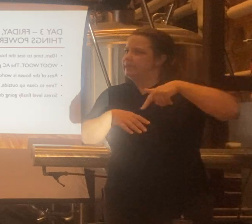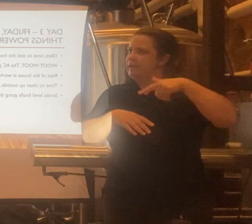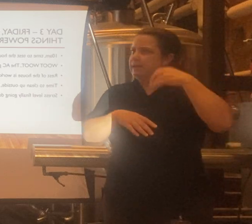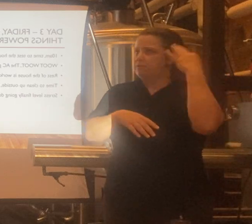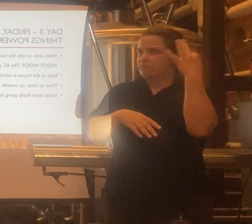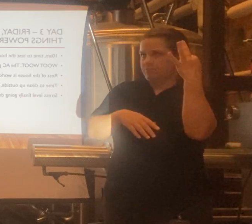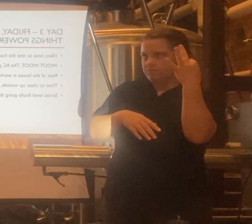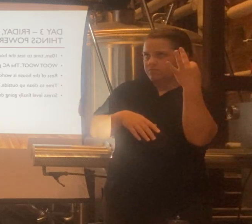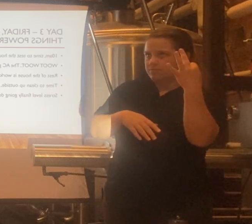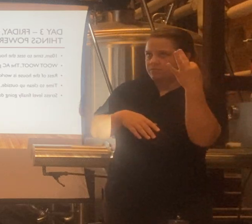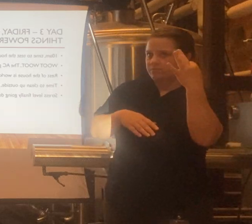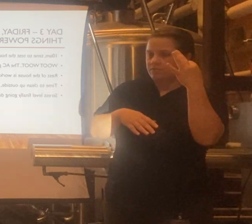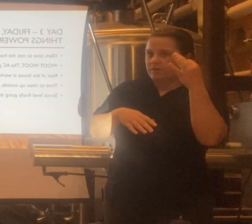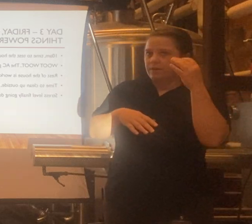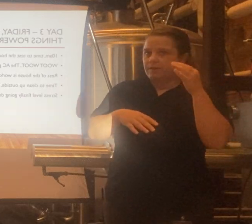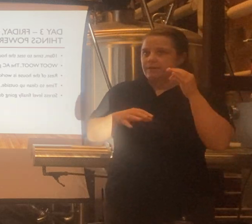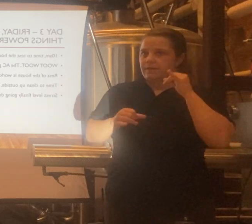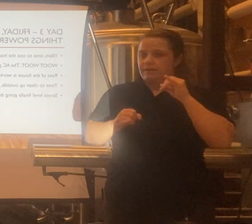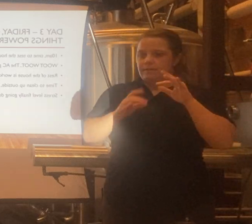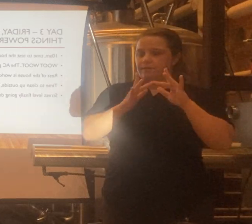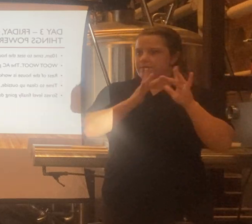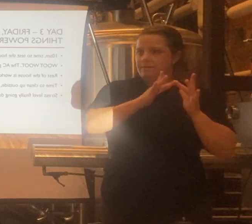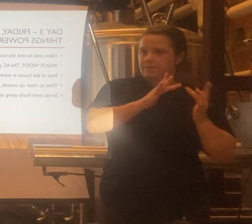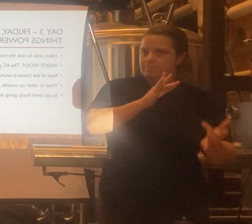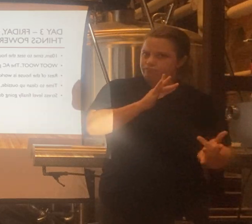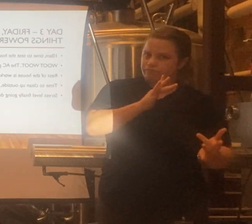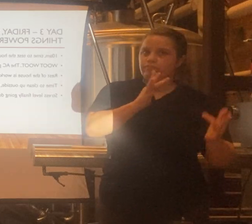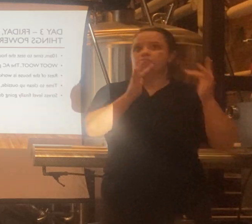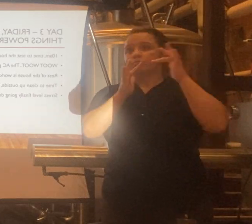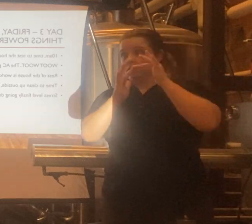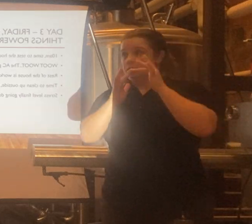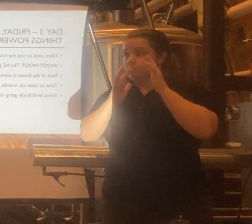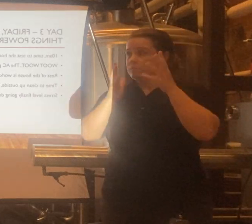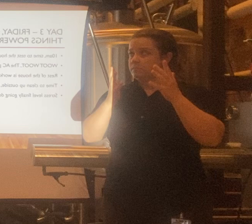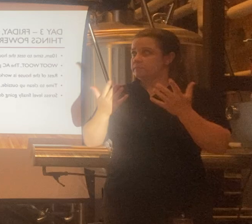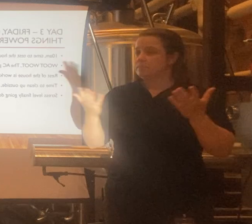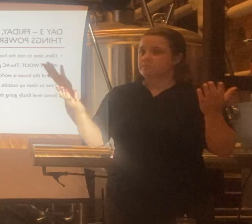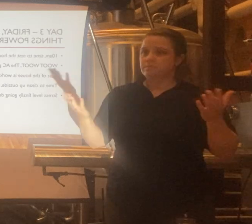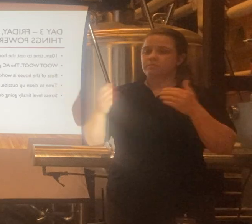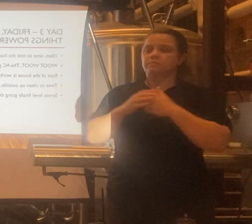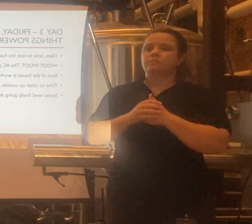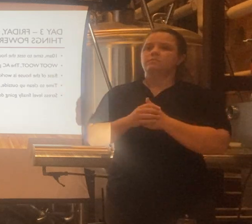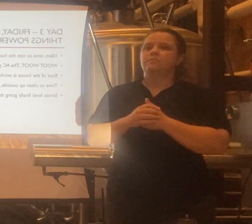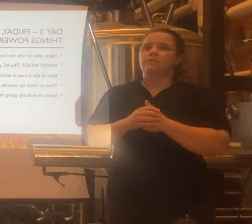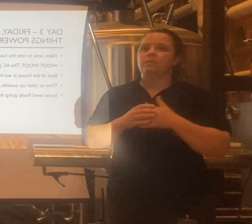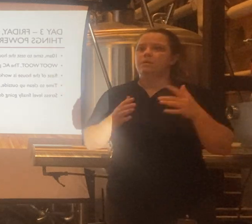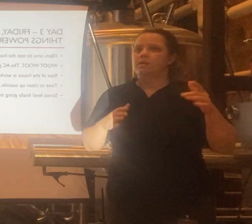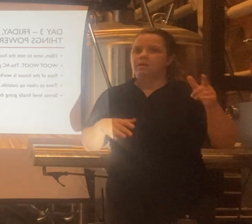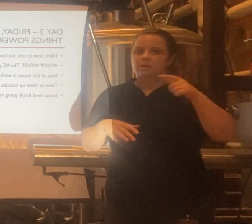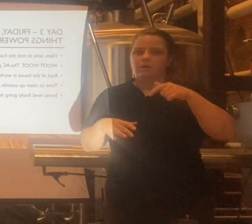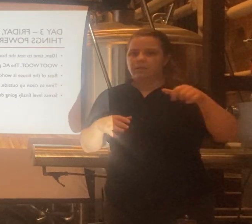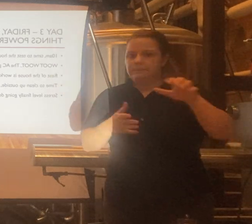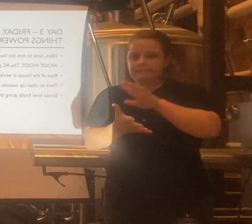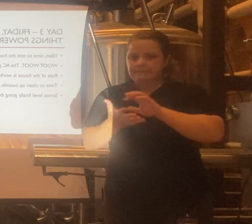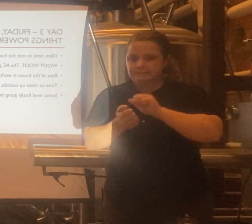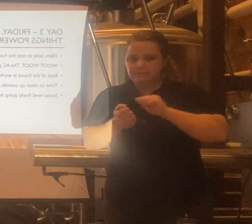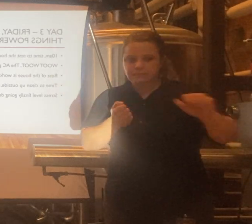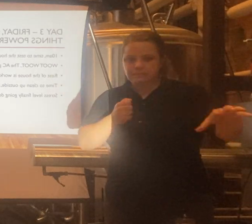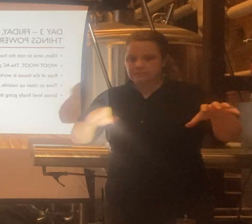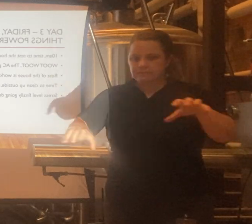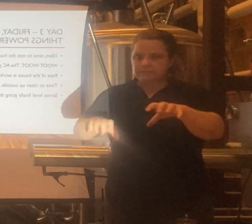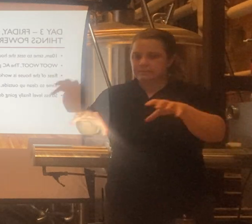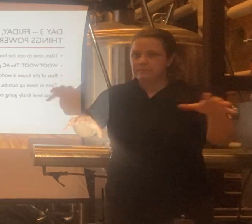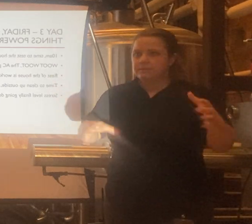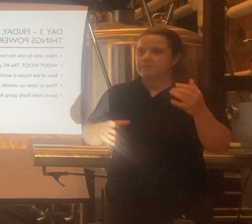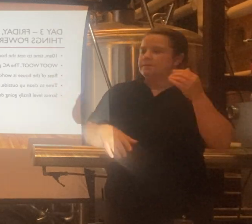down. Stress level finally going down because, it's nice when you have all this debris to be able to stay home and sleep in your own